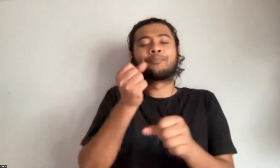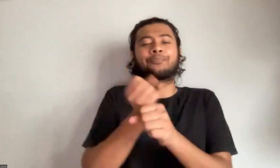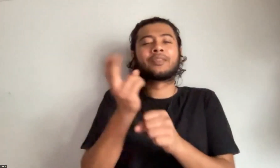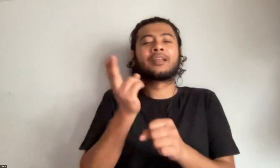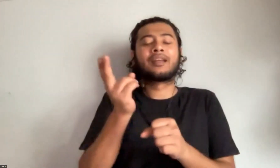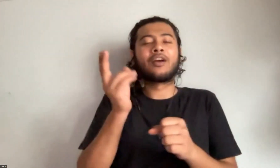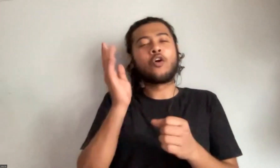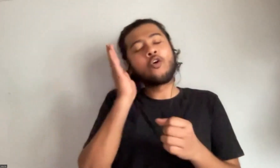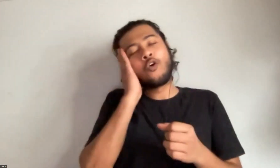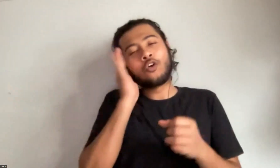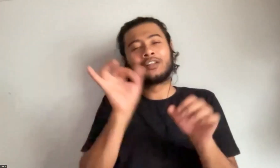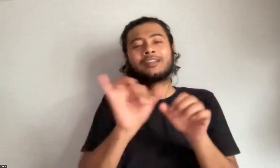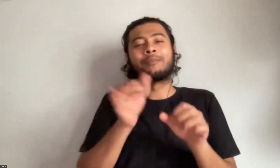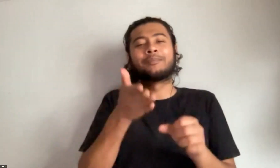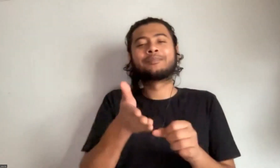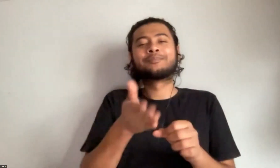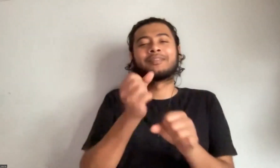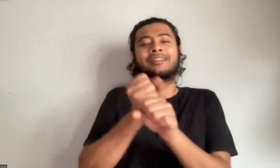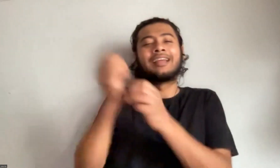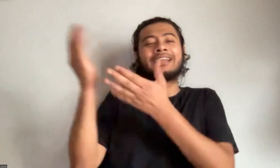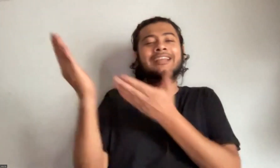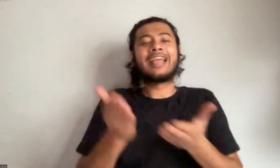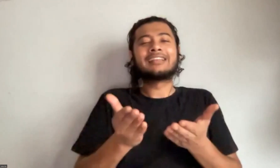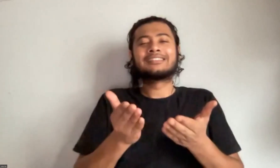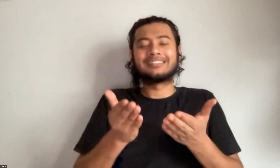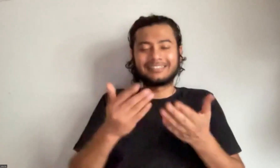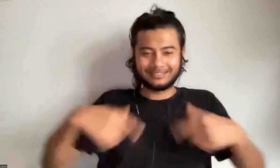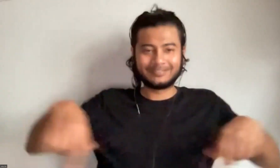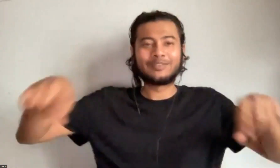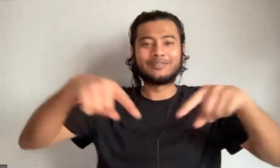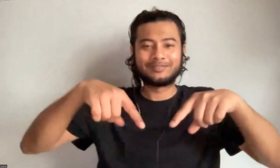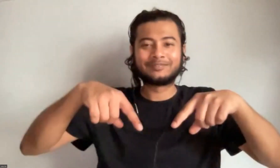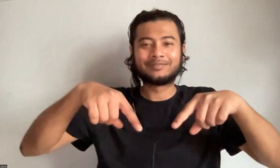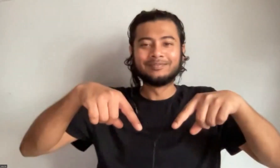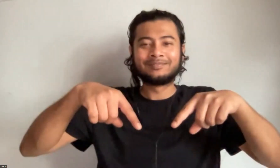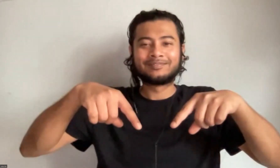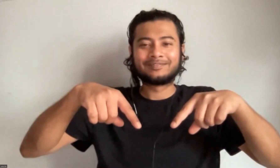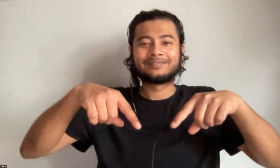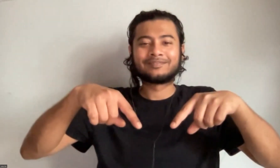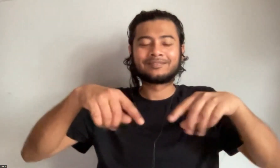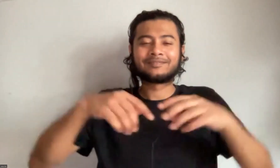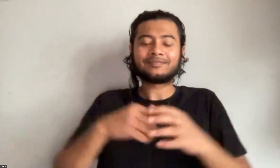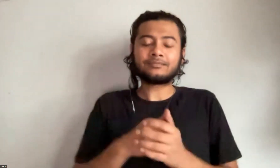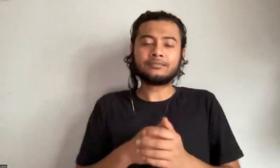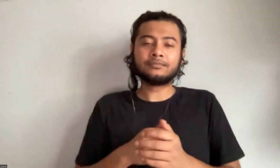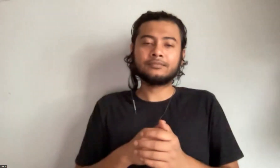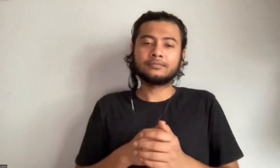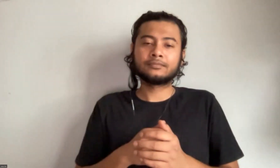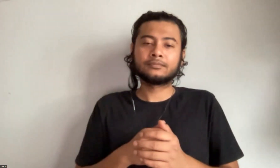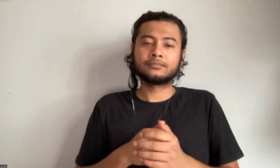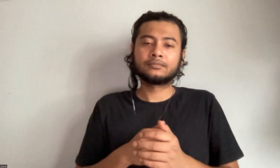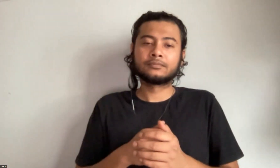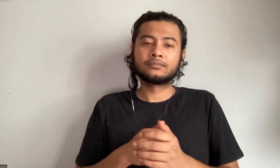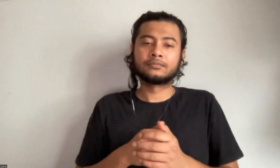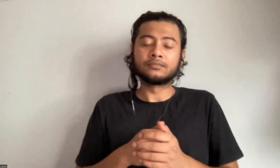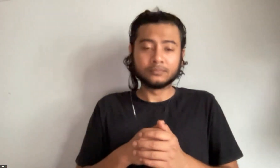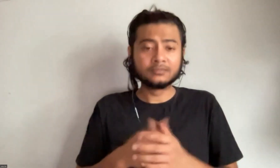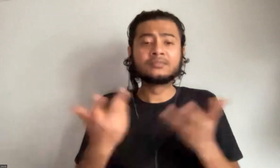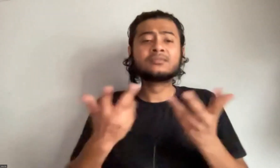So this material world is considered to be not true because our body is temporary. We are living